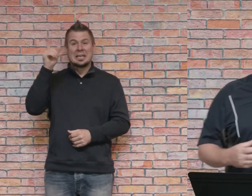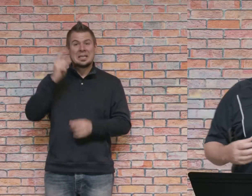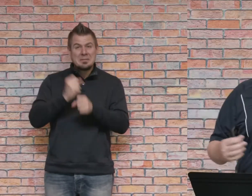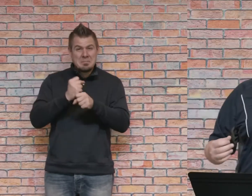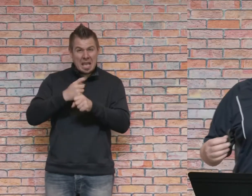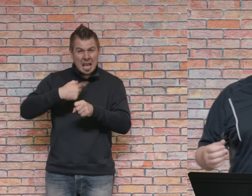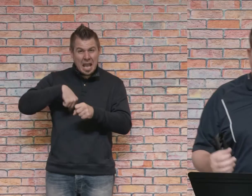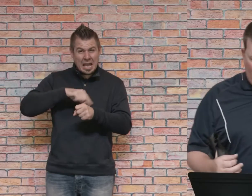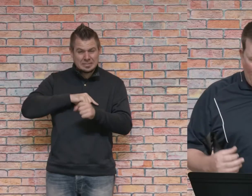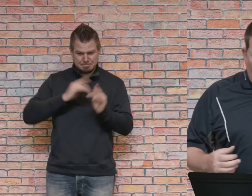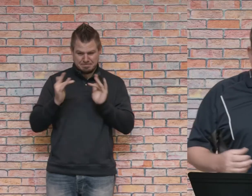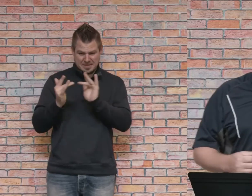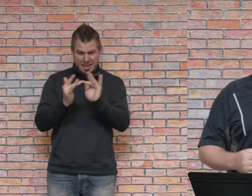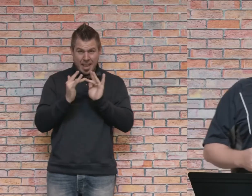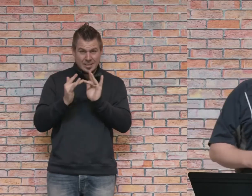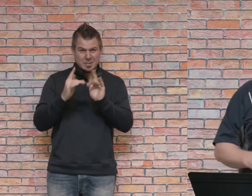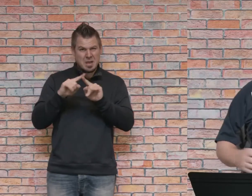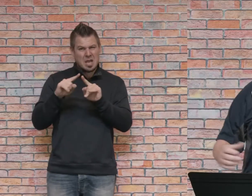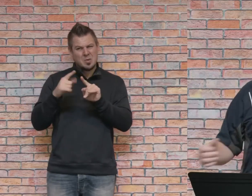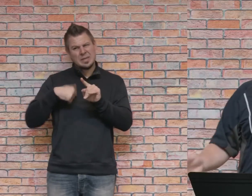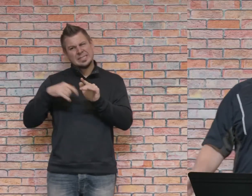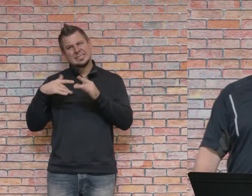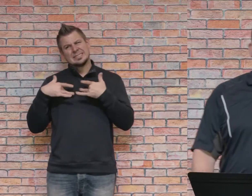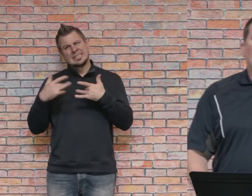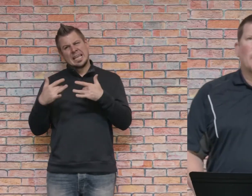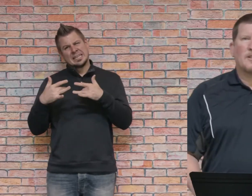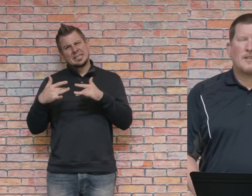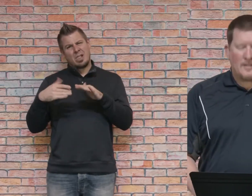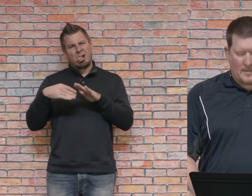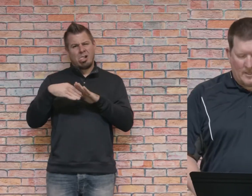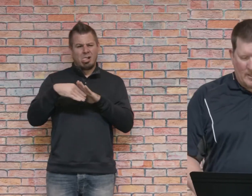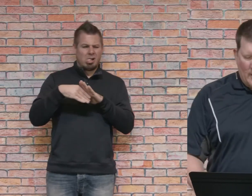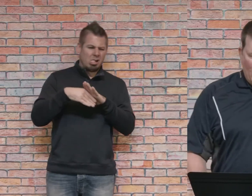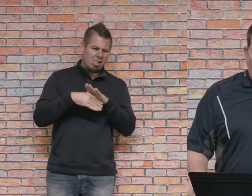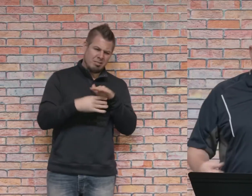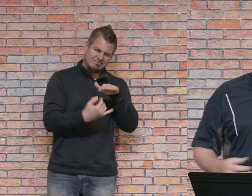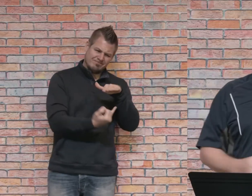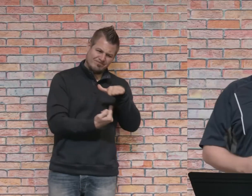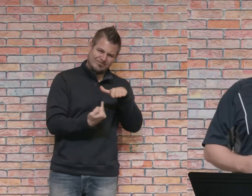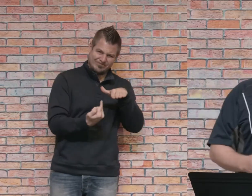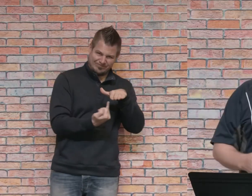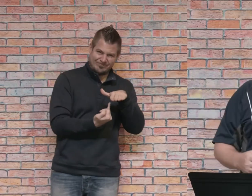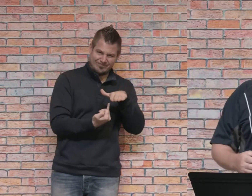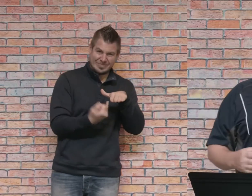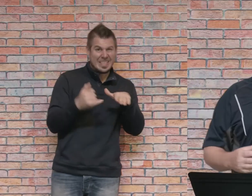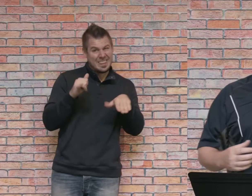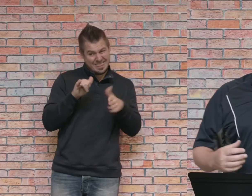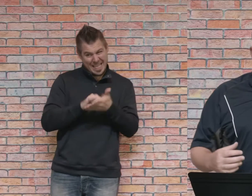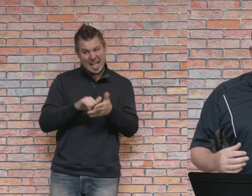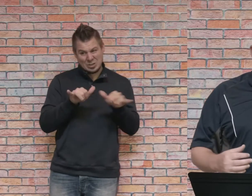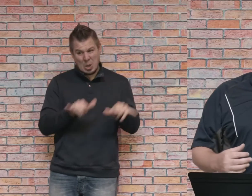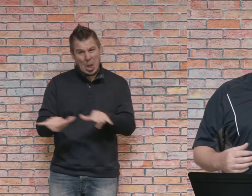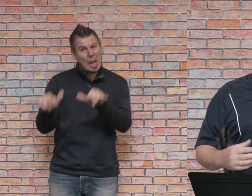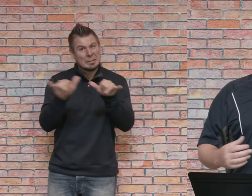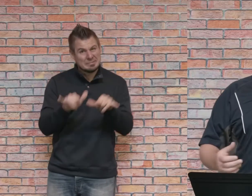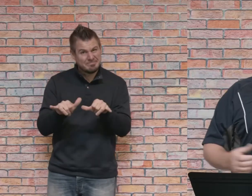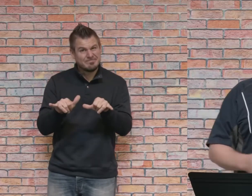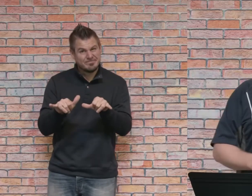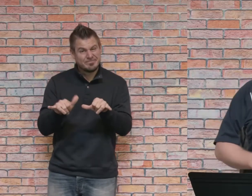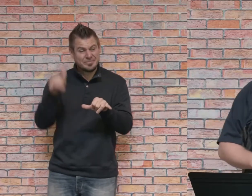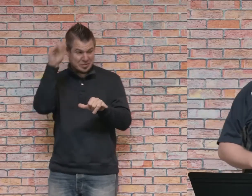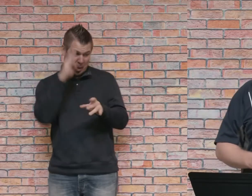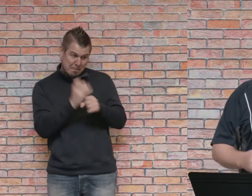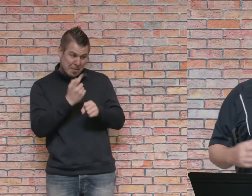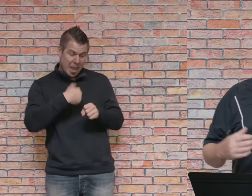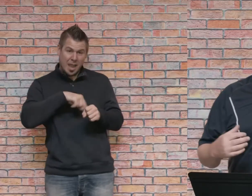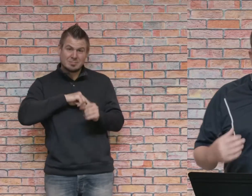but we drift toward isolation. It's so common. We see this in our lives. God created us to have a connection with